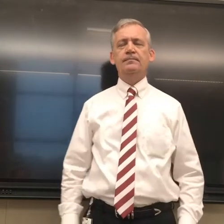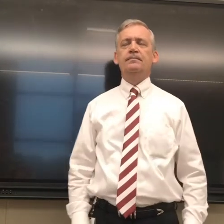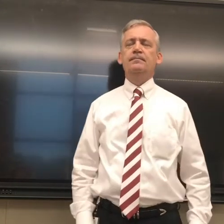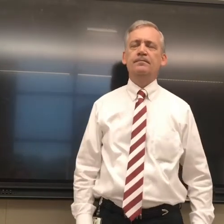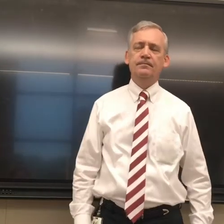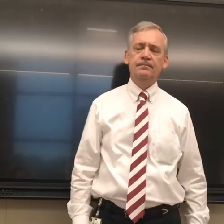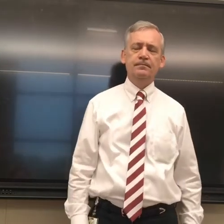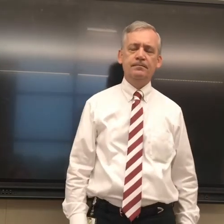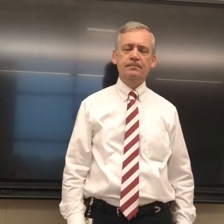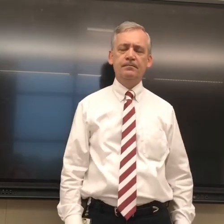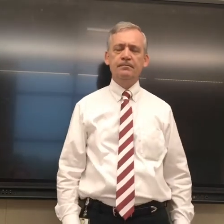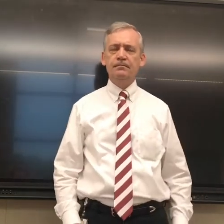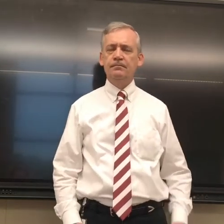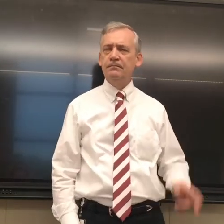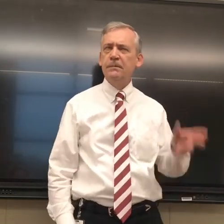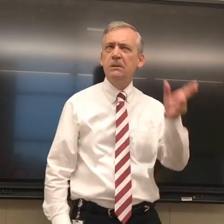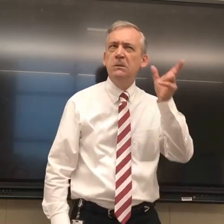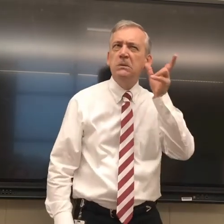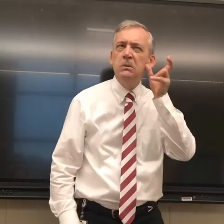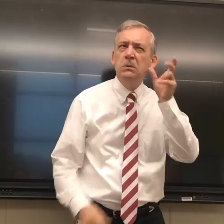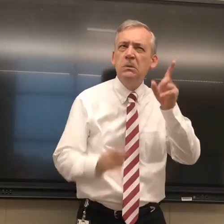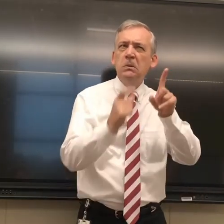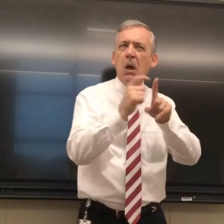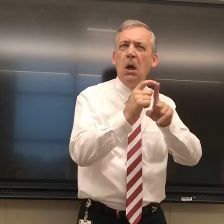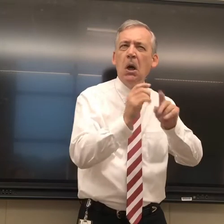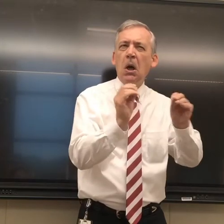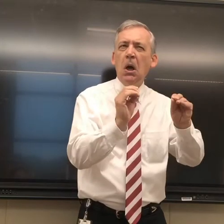At first, I heard no words, only voices.